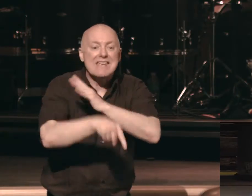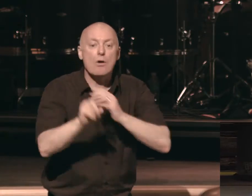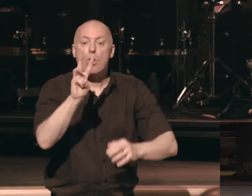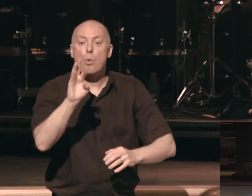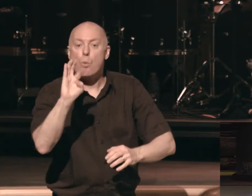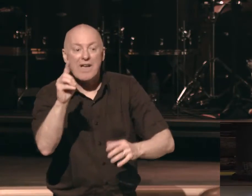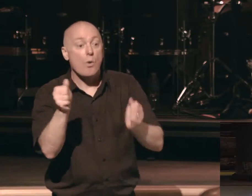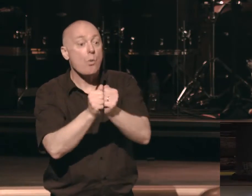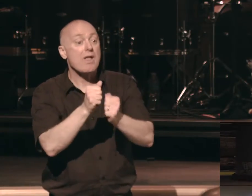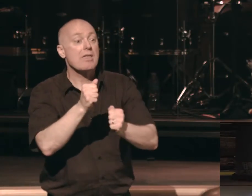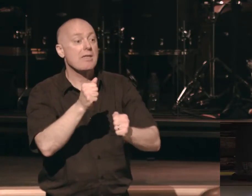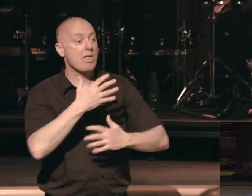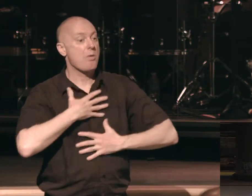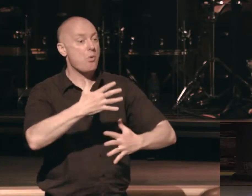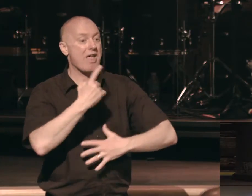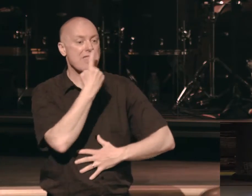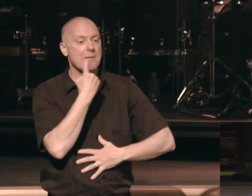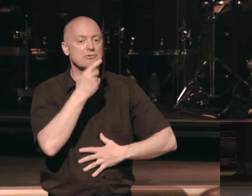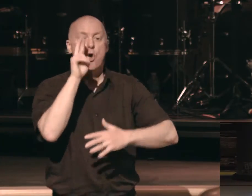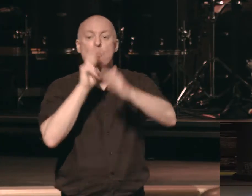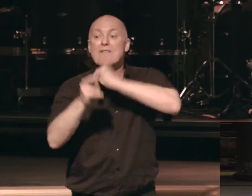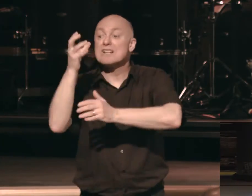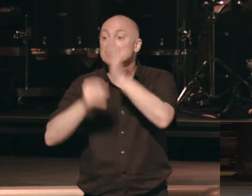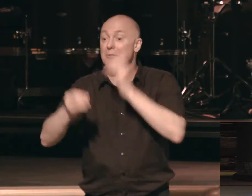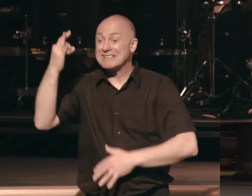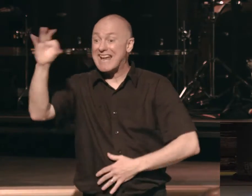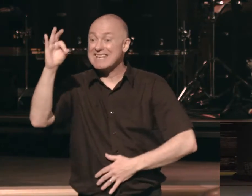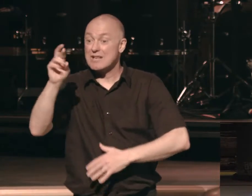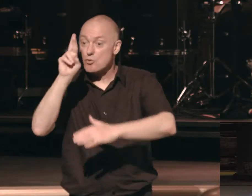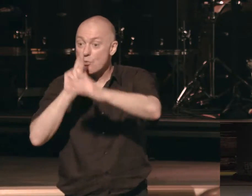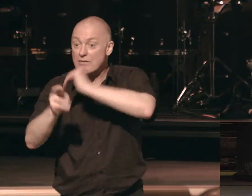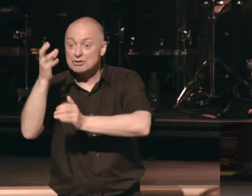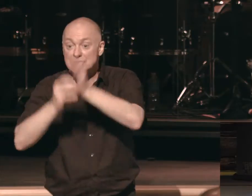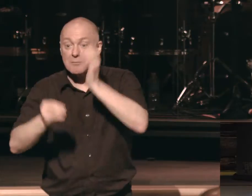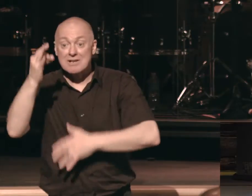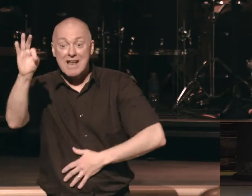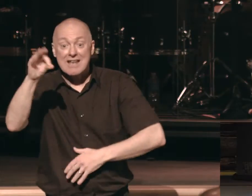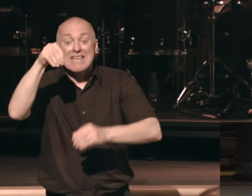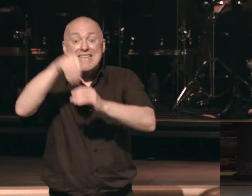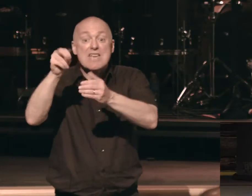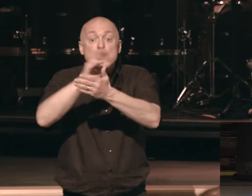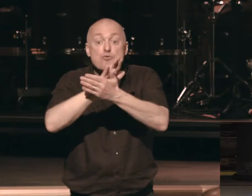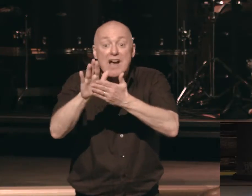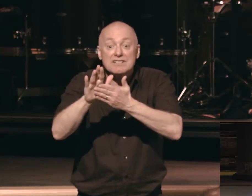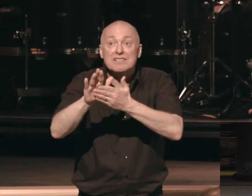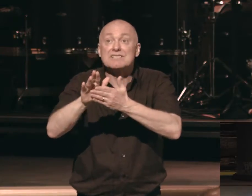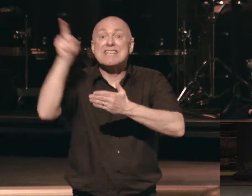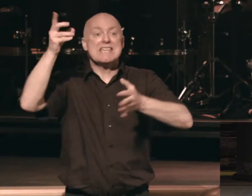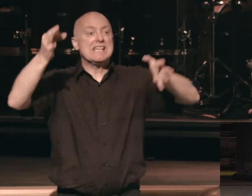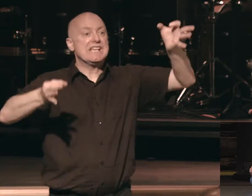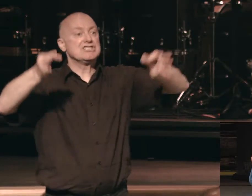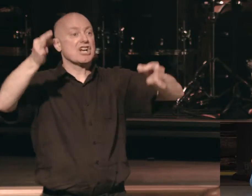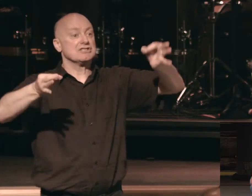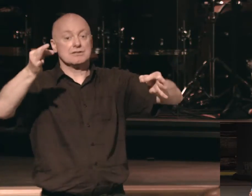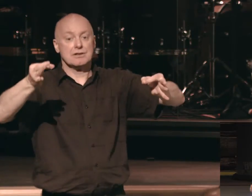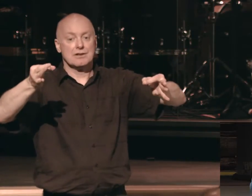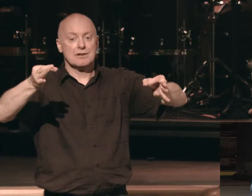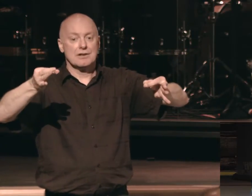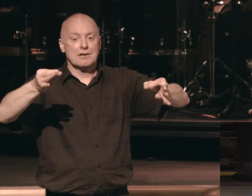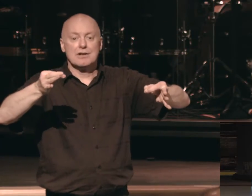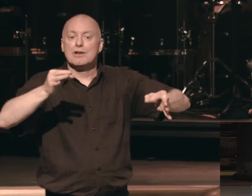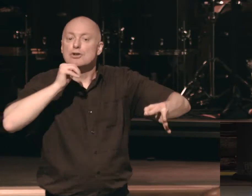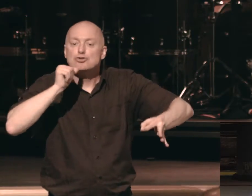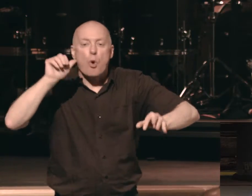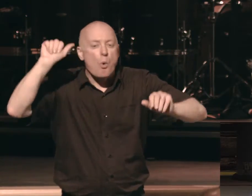lips. You know, Revelation 19 tells us that in righteousness, he judges and makes war. See, don't ever underestimate